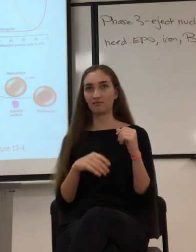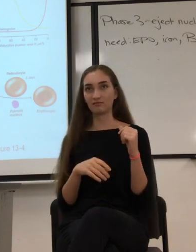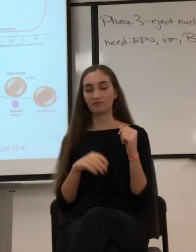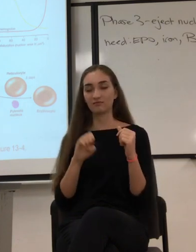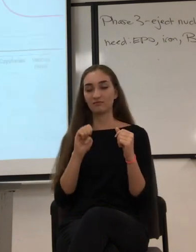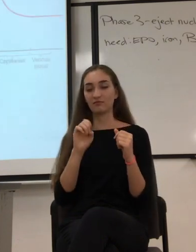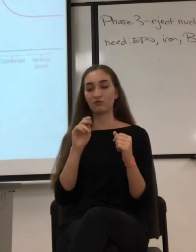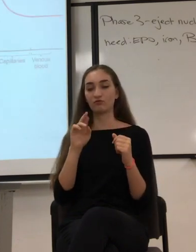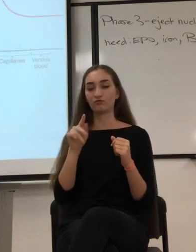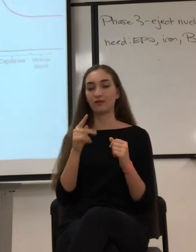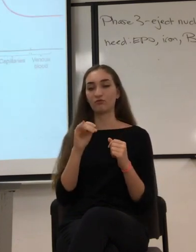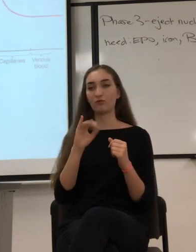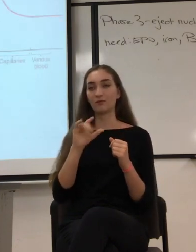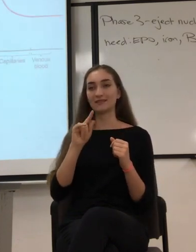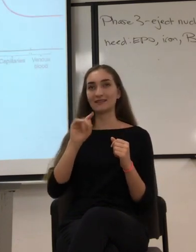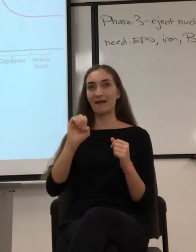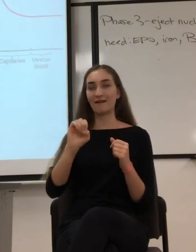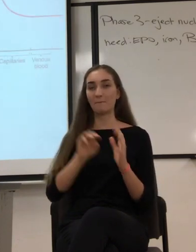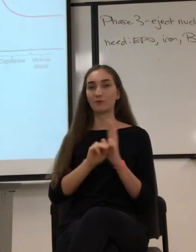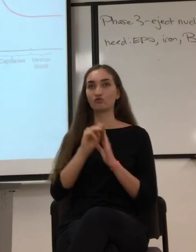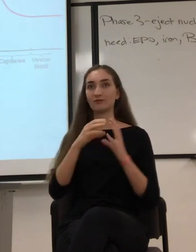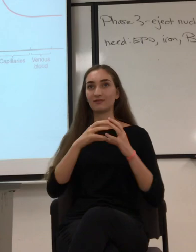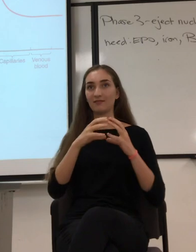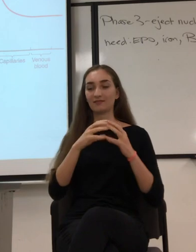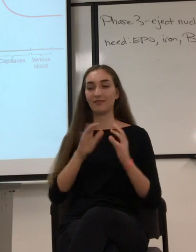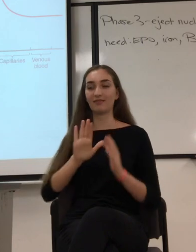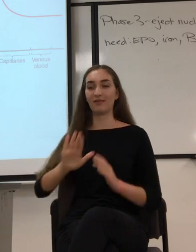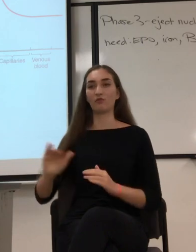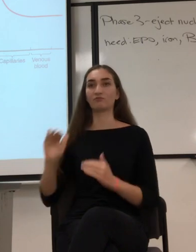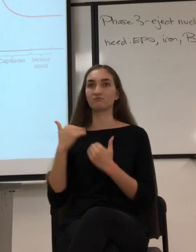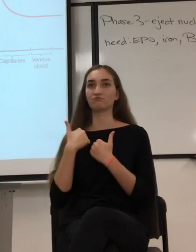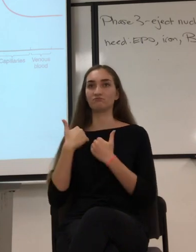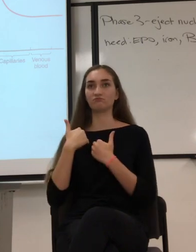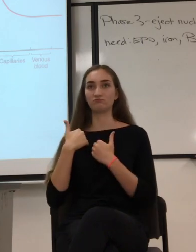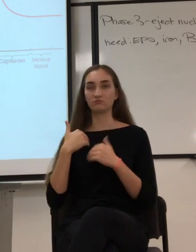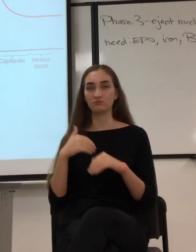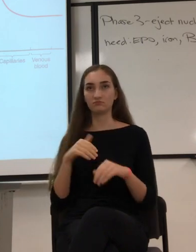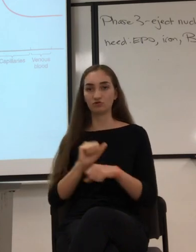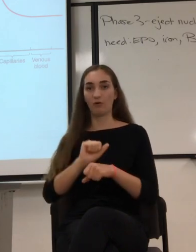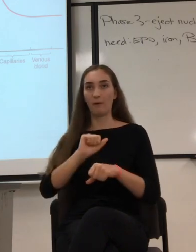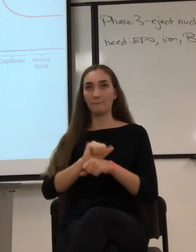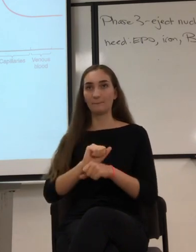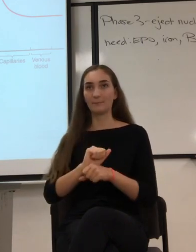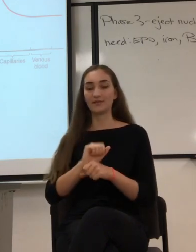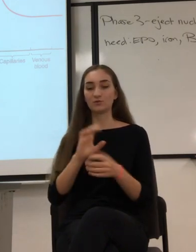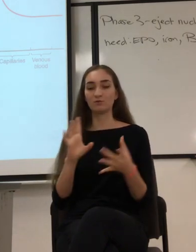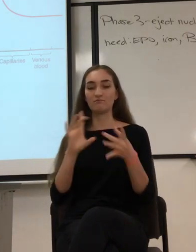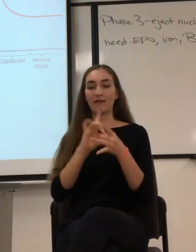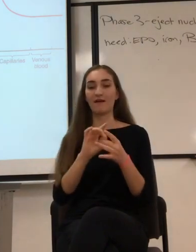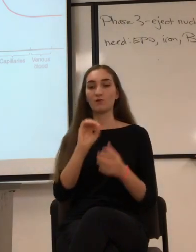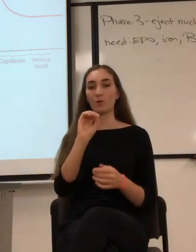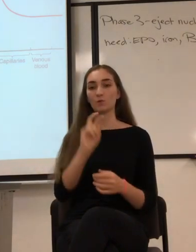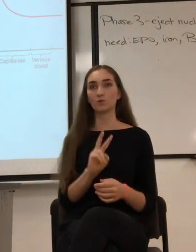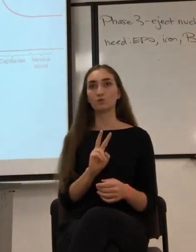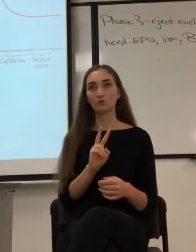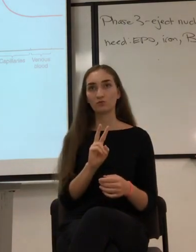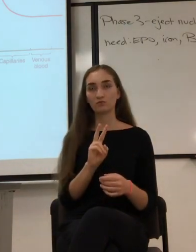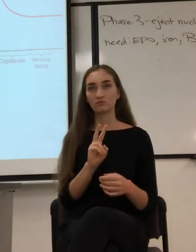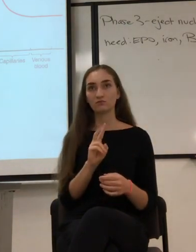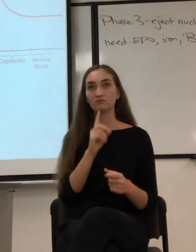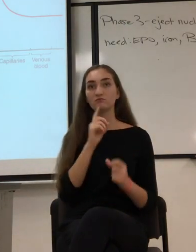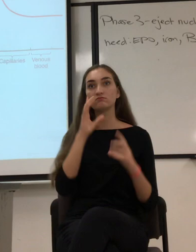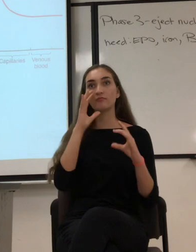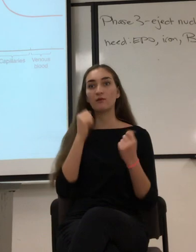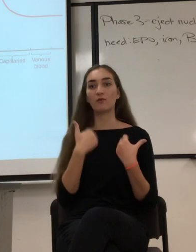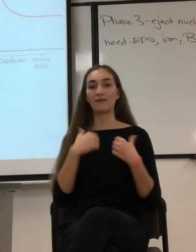again, their job is to bind the O2. It's remarkable that we have cells that can bind O2.